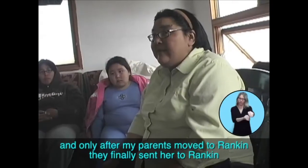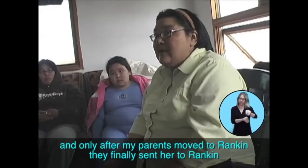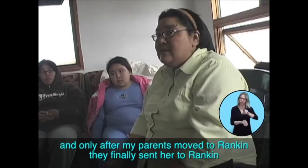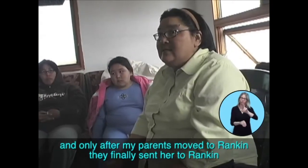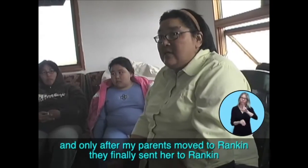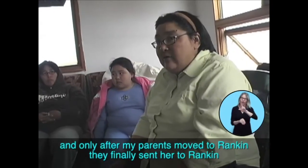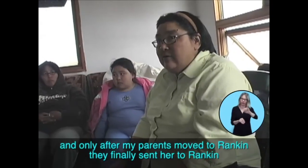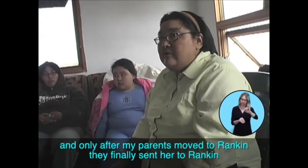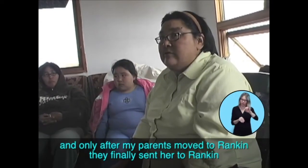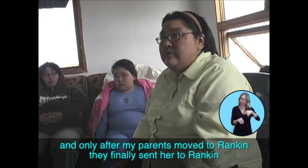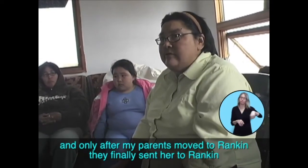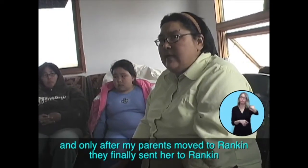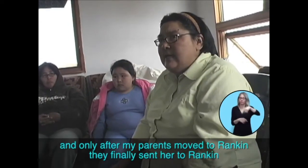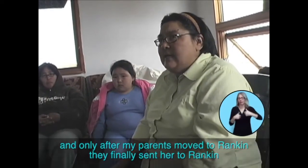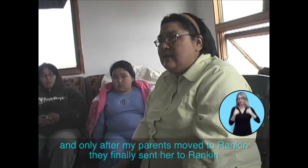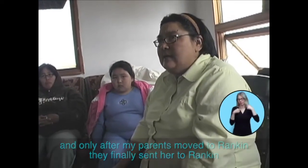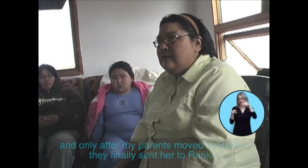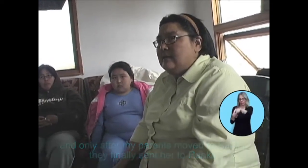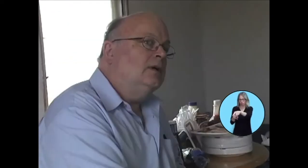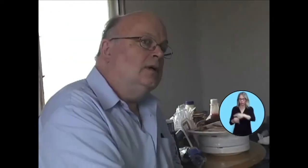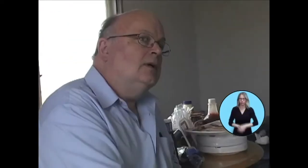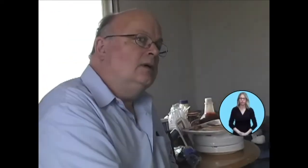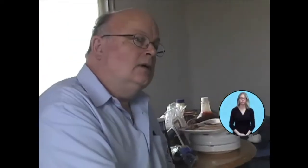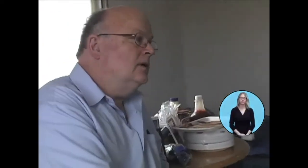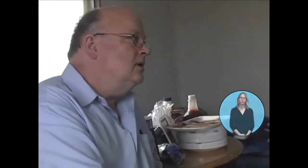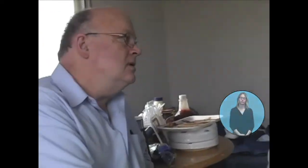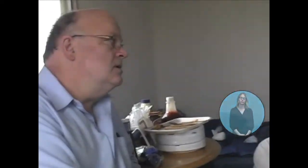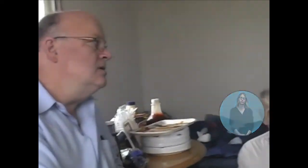Rankin, they finally sent her to Rankin.